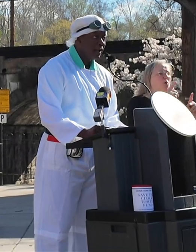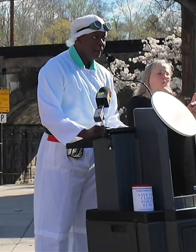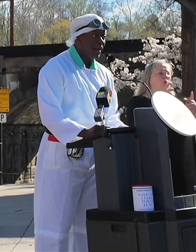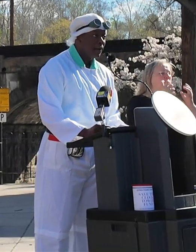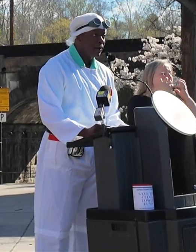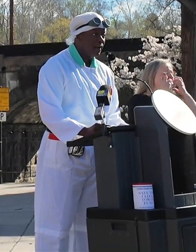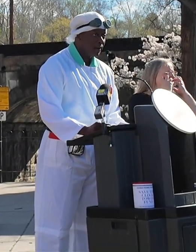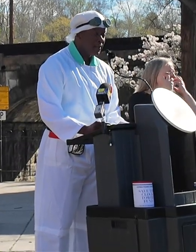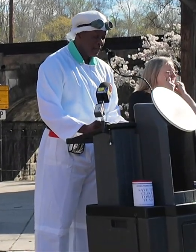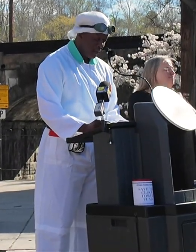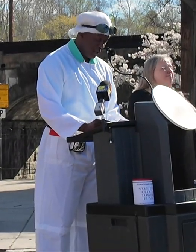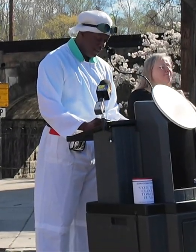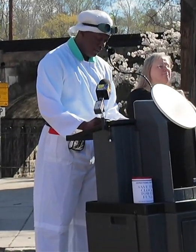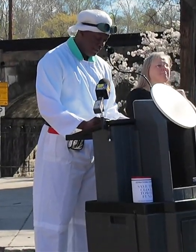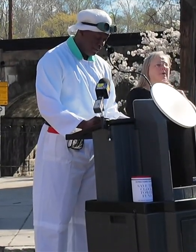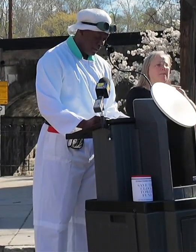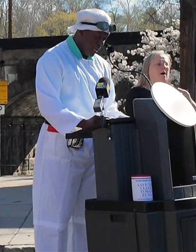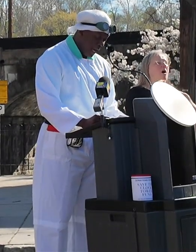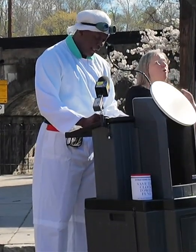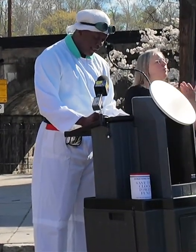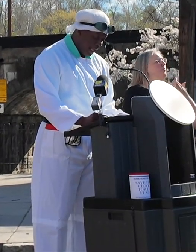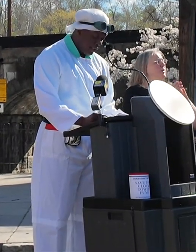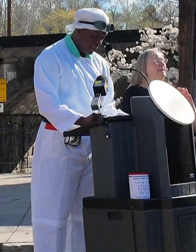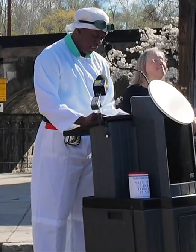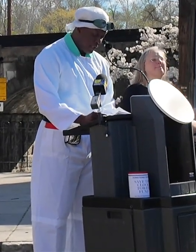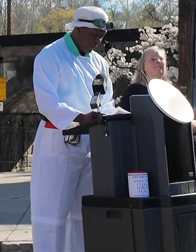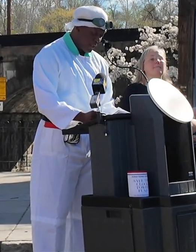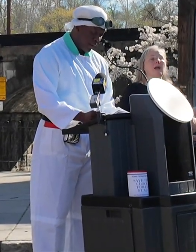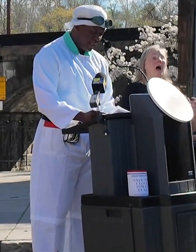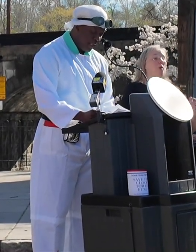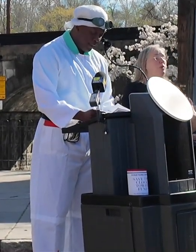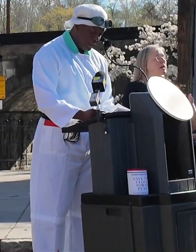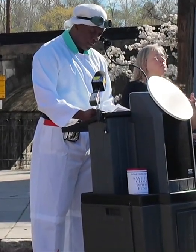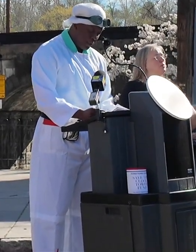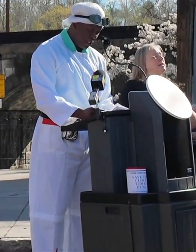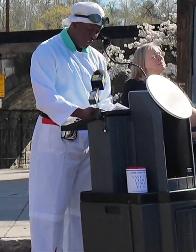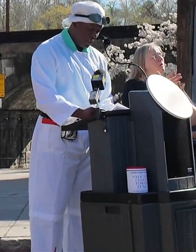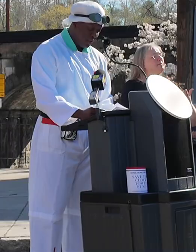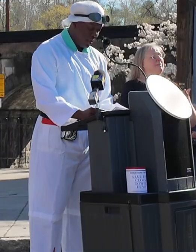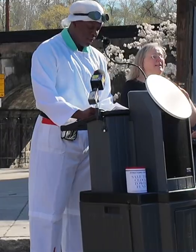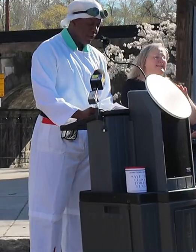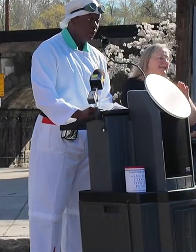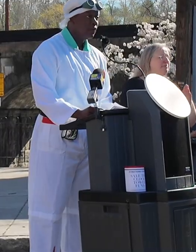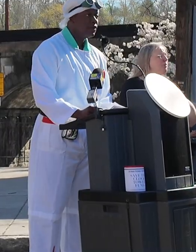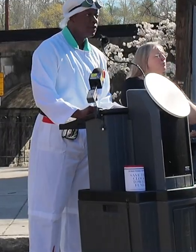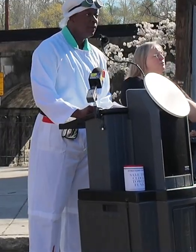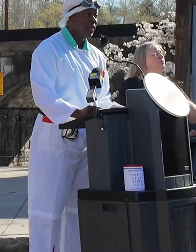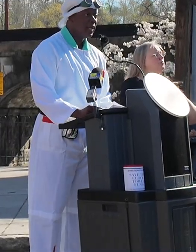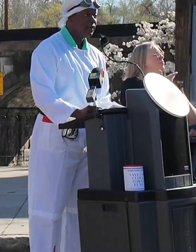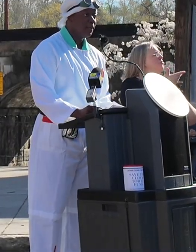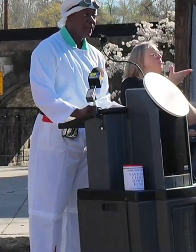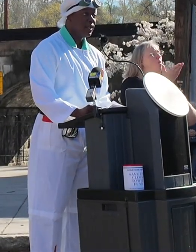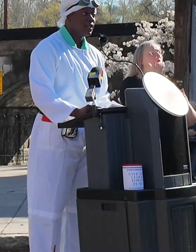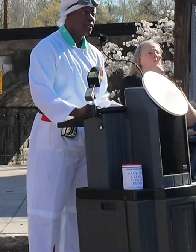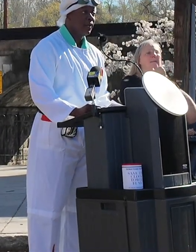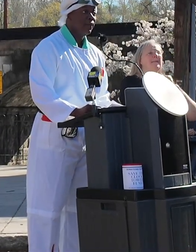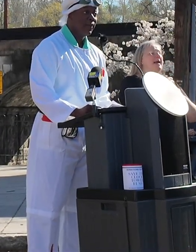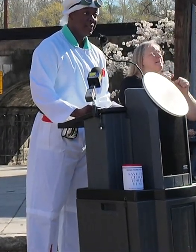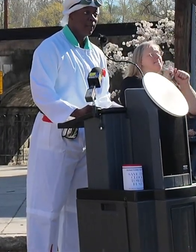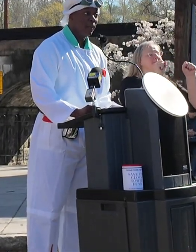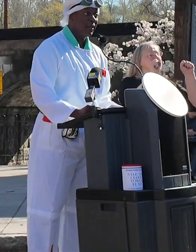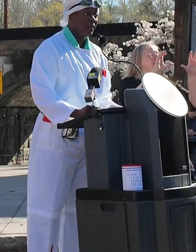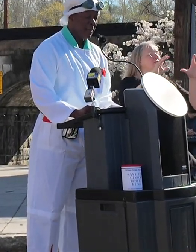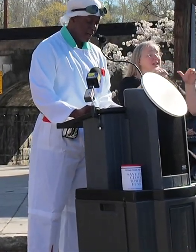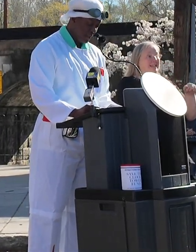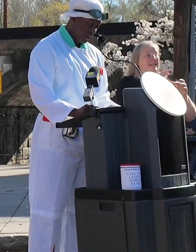deeply about our community. I'd like to express my deepest appreciation to those who made the magic in